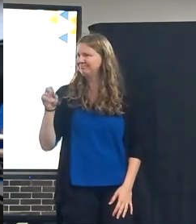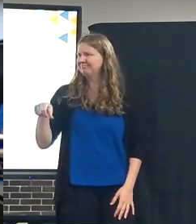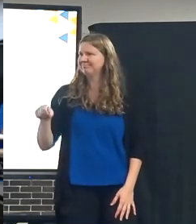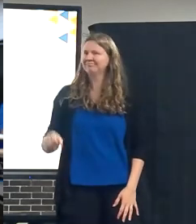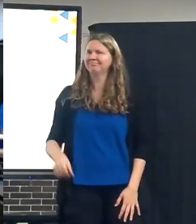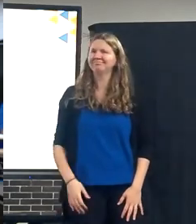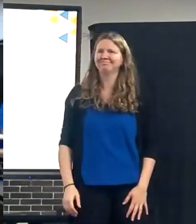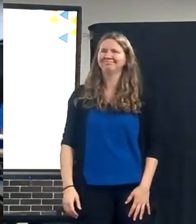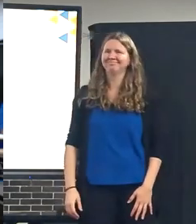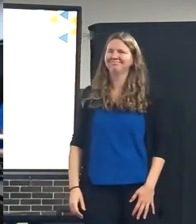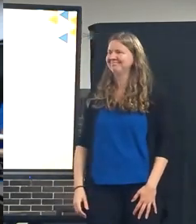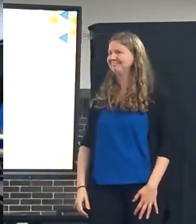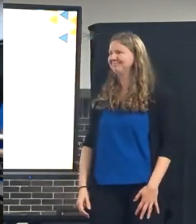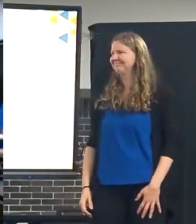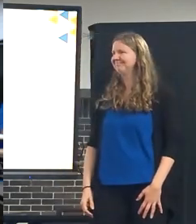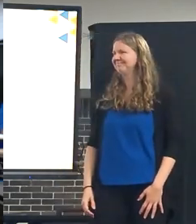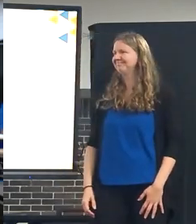Will do.